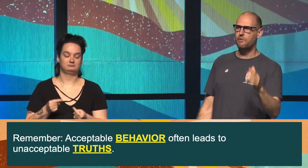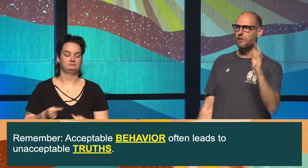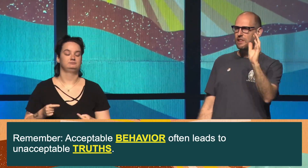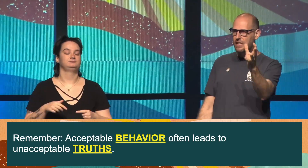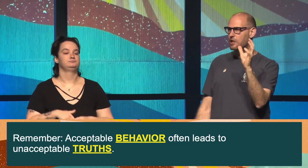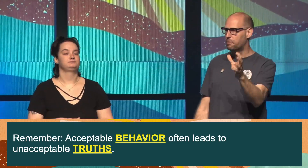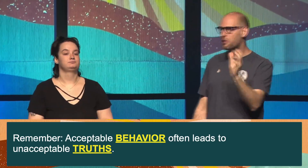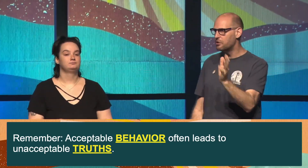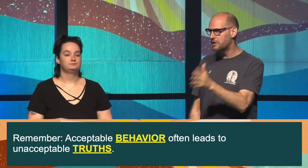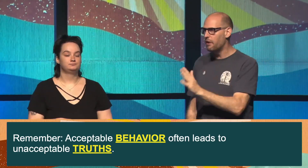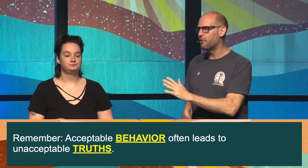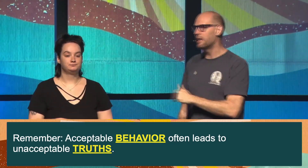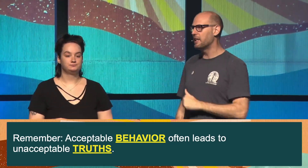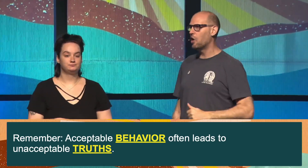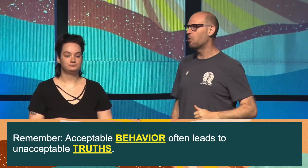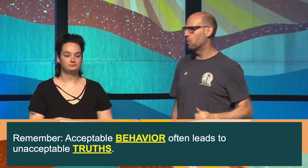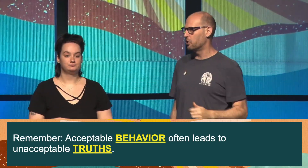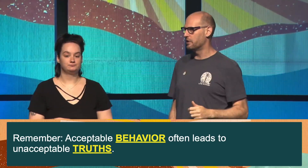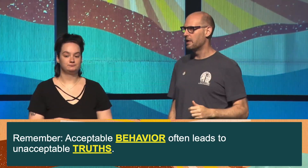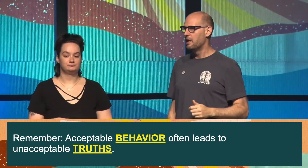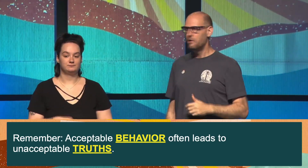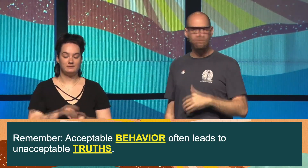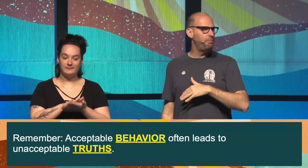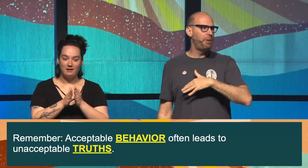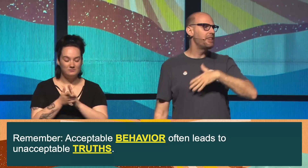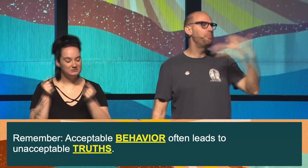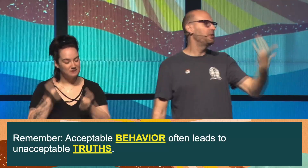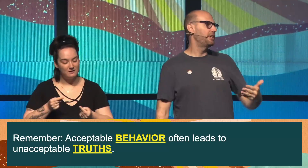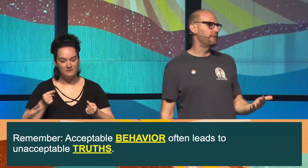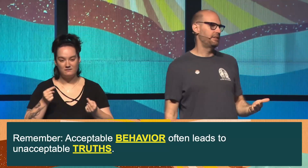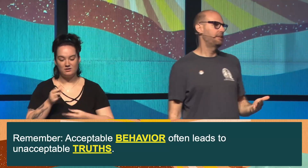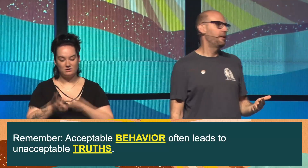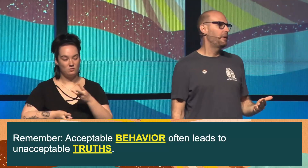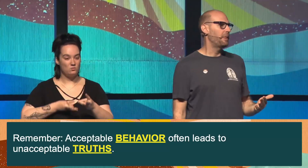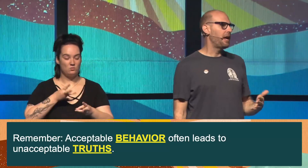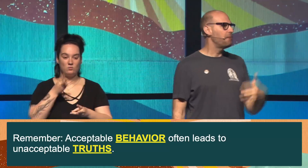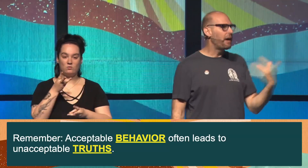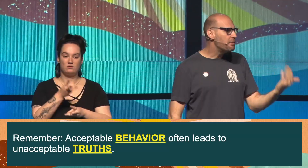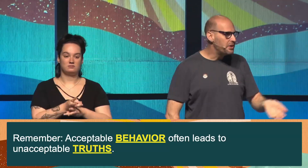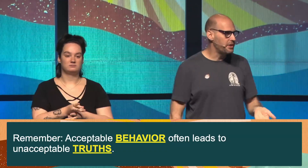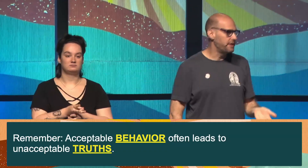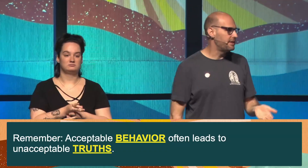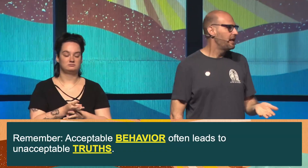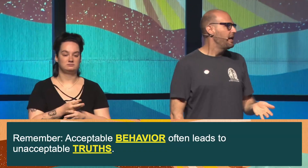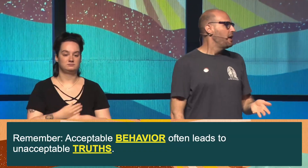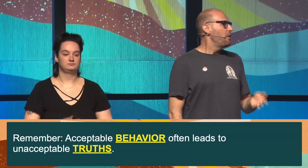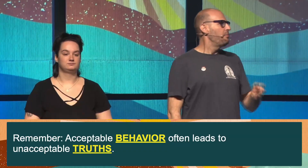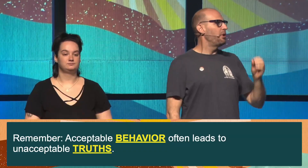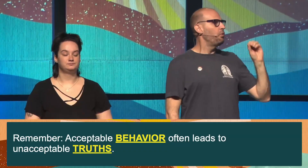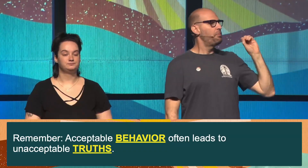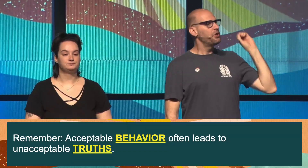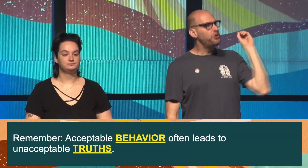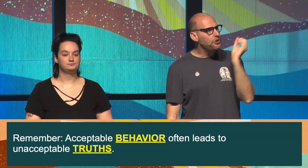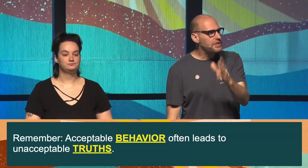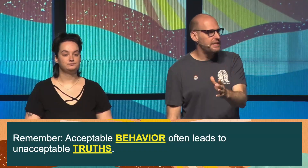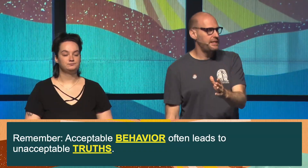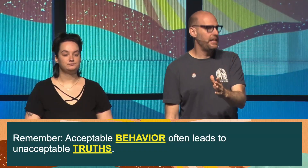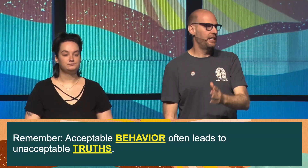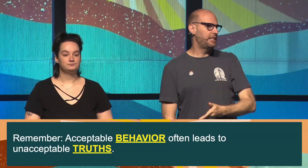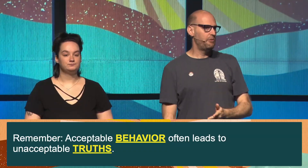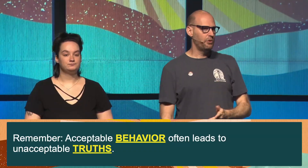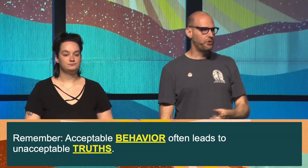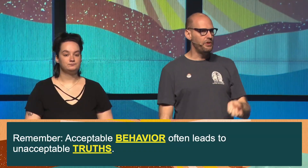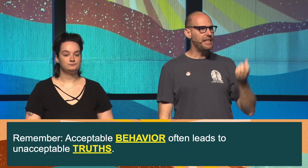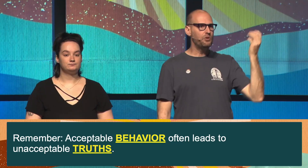human slavery. These produce suffering in our world by the billions, okay, by the millions. But what produces